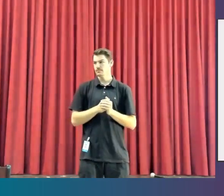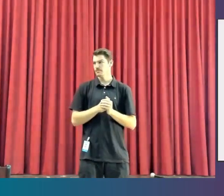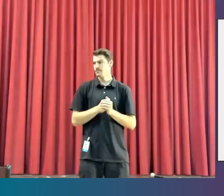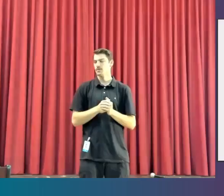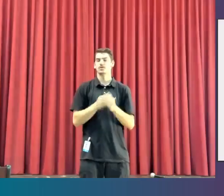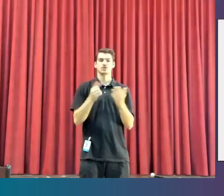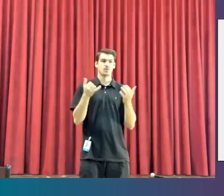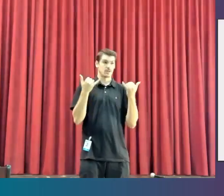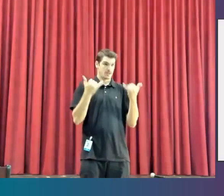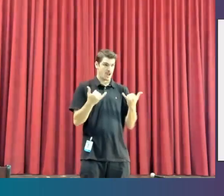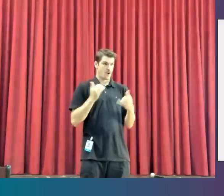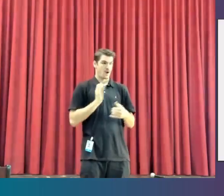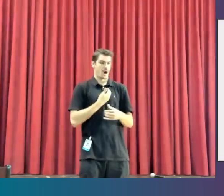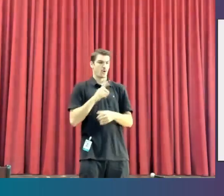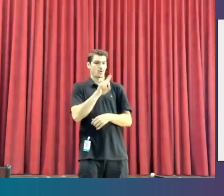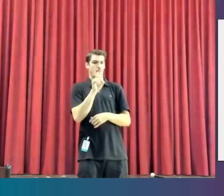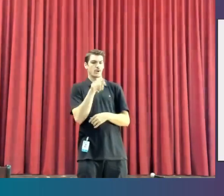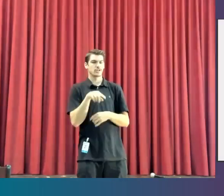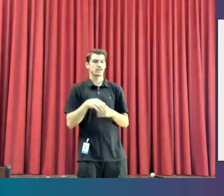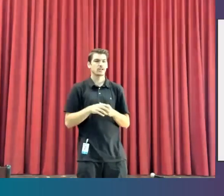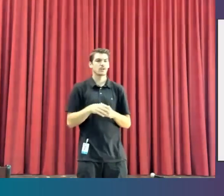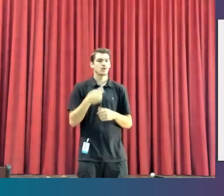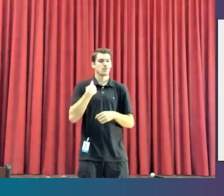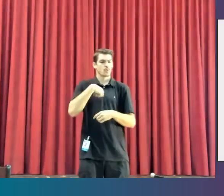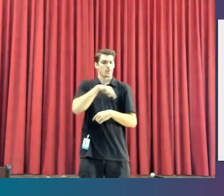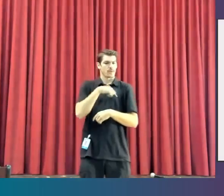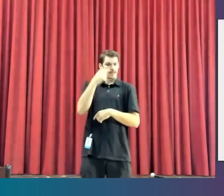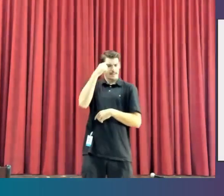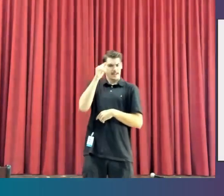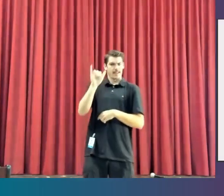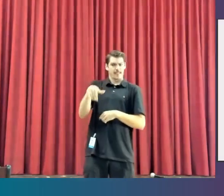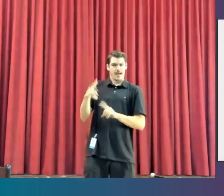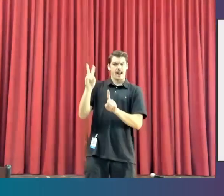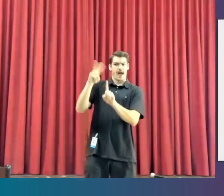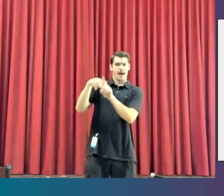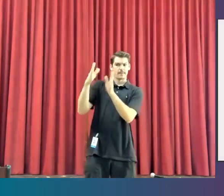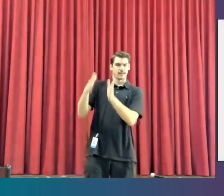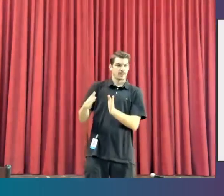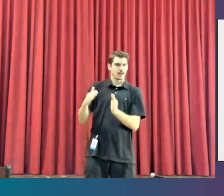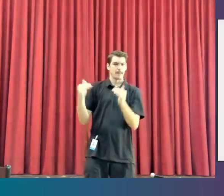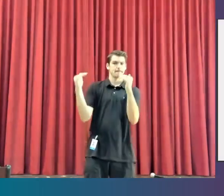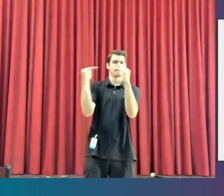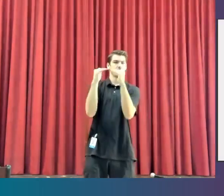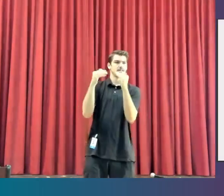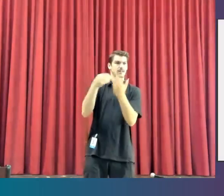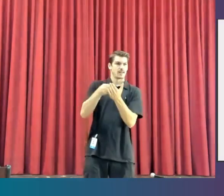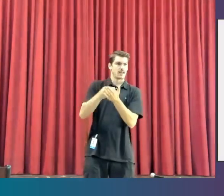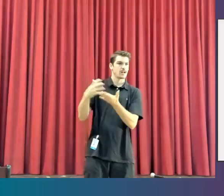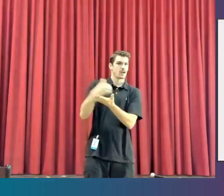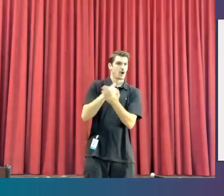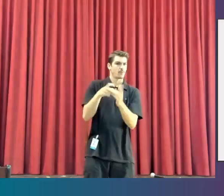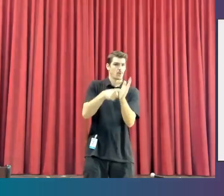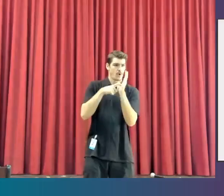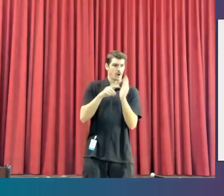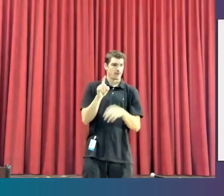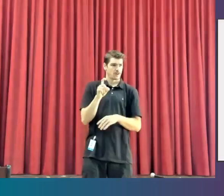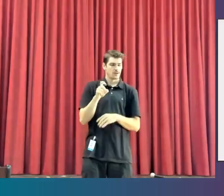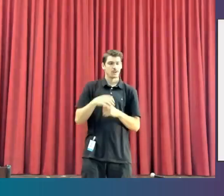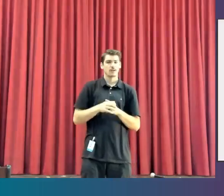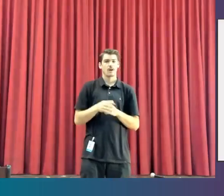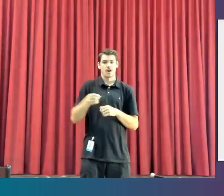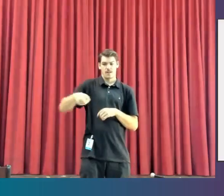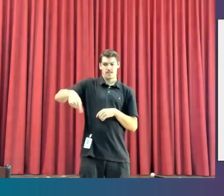And so the question that we have is, do we think that this applicant meets that income requirement? Are